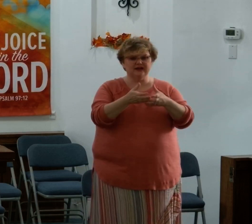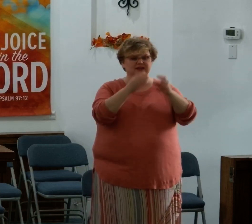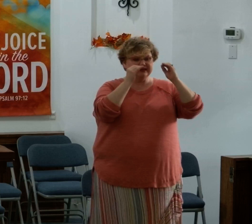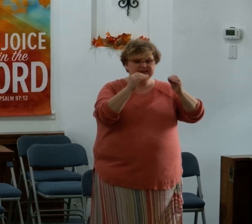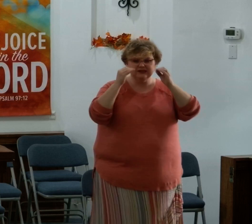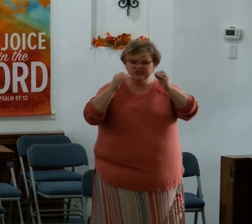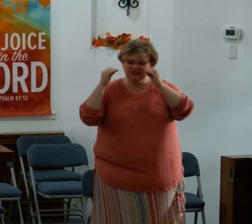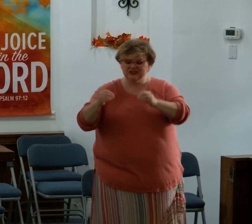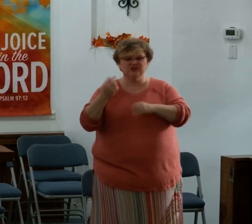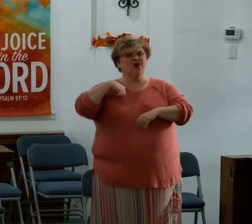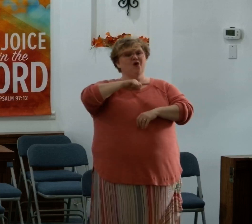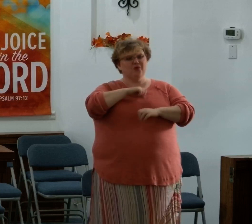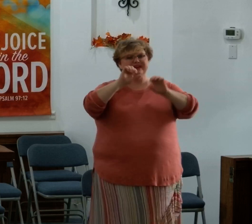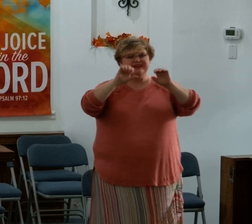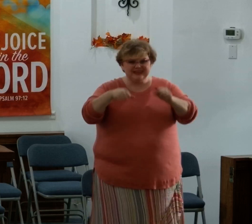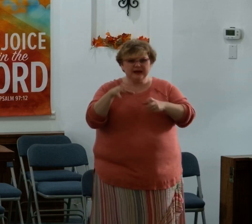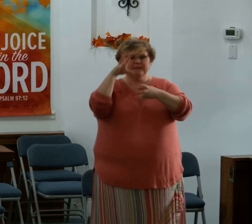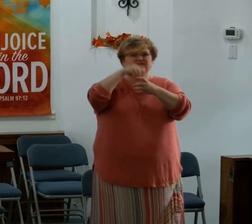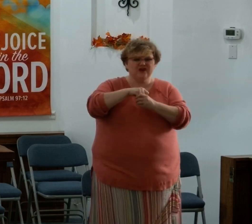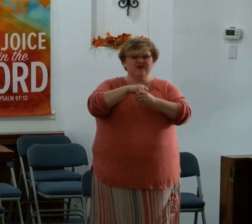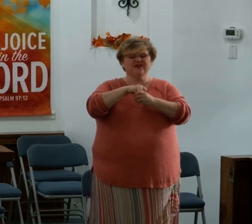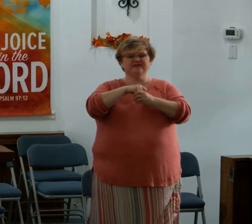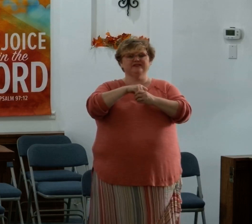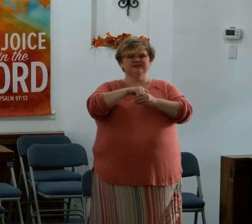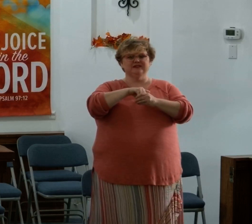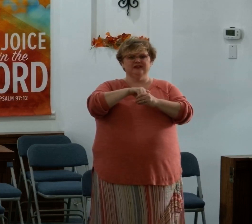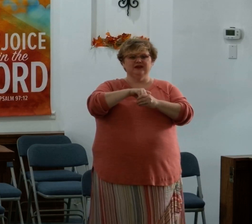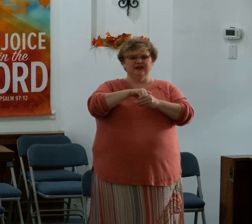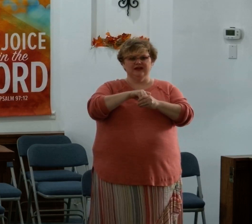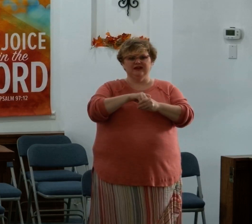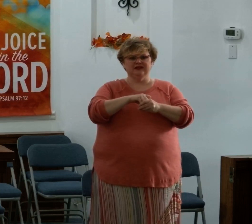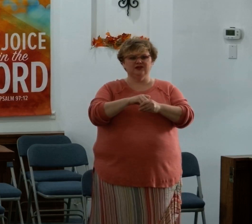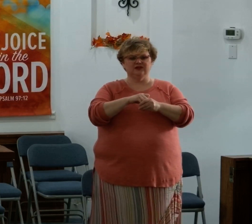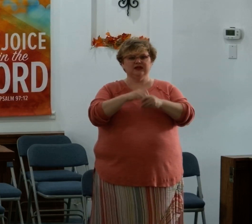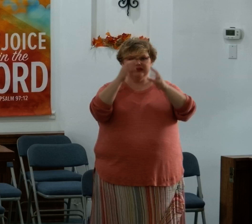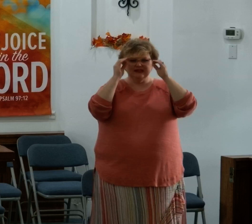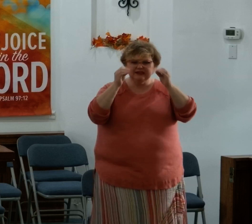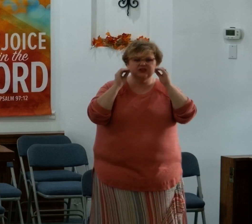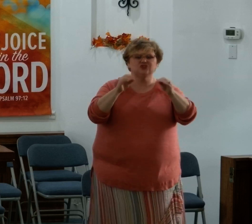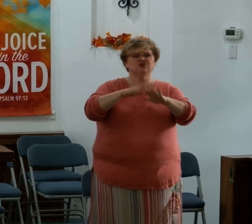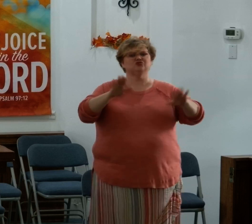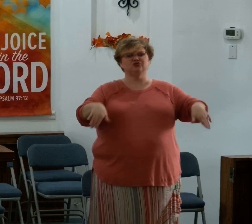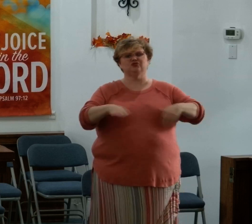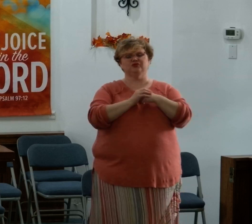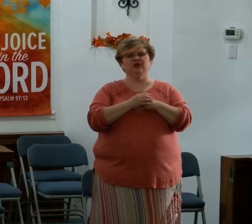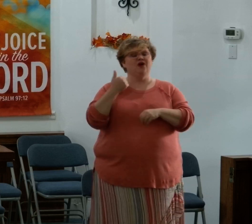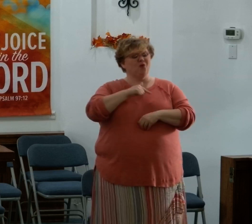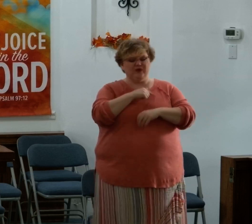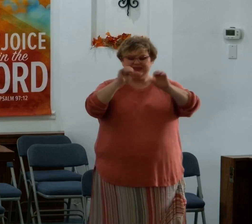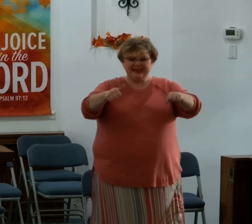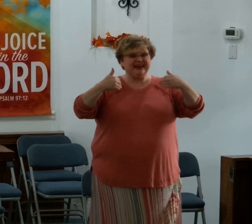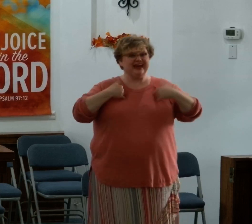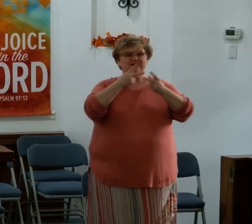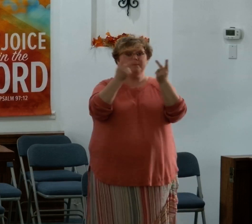have a part in shaping the lives of children. As the twig is bent, so grows the tree. We get to have a place for the youth of